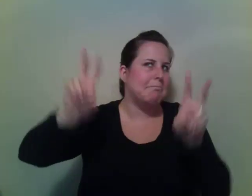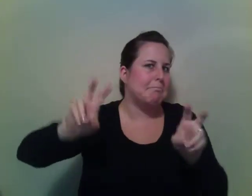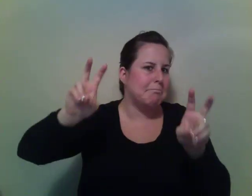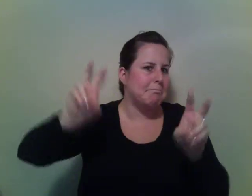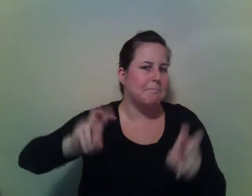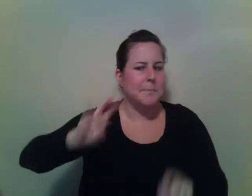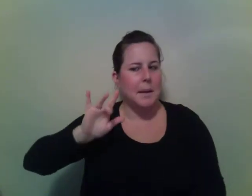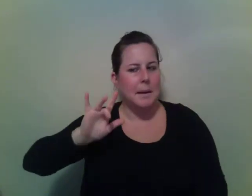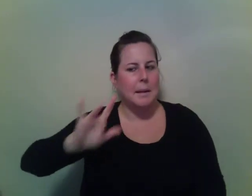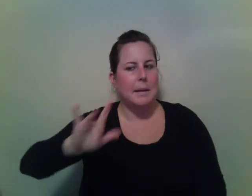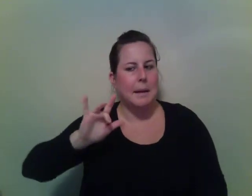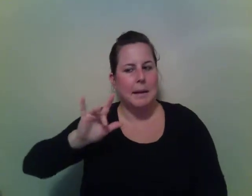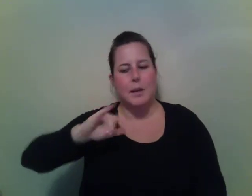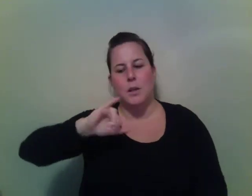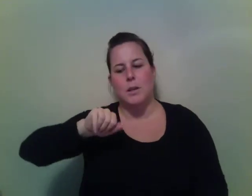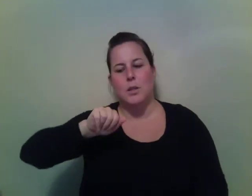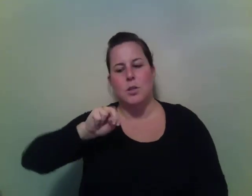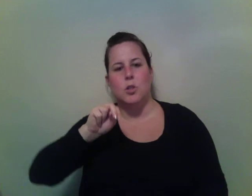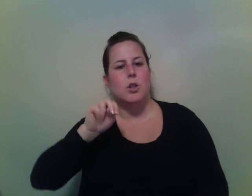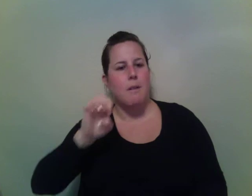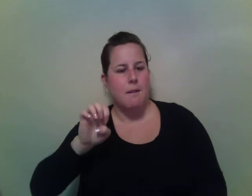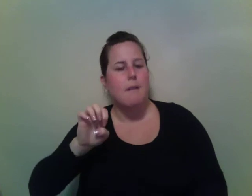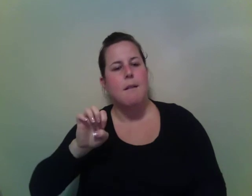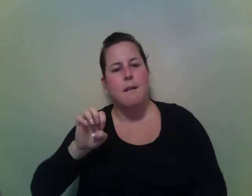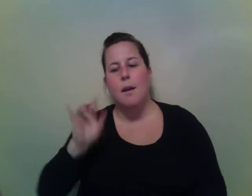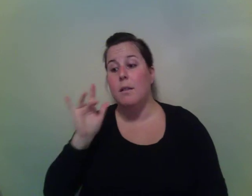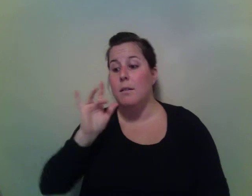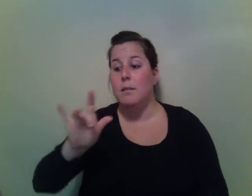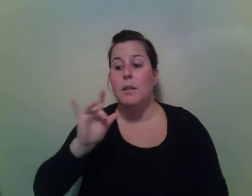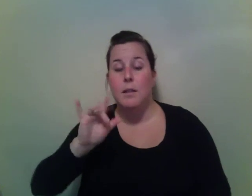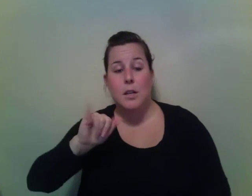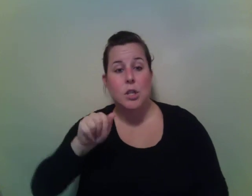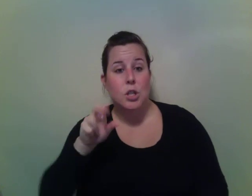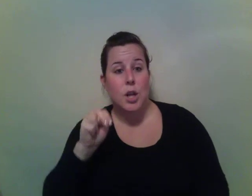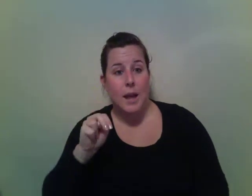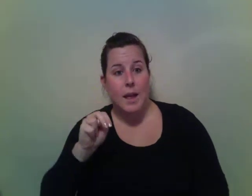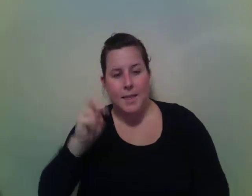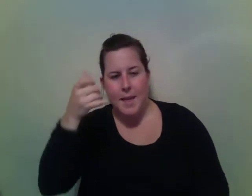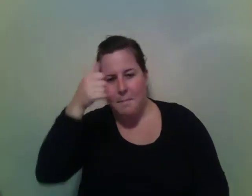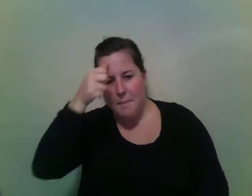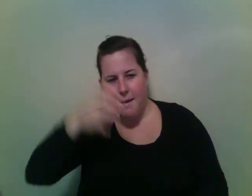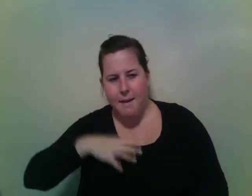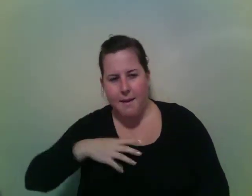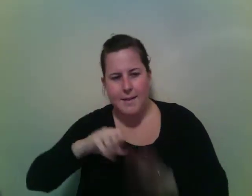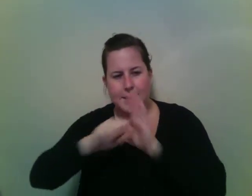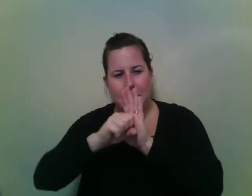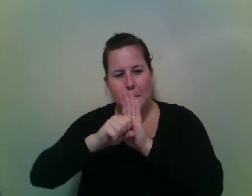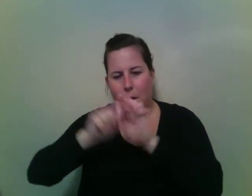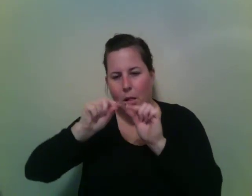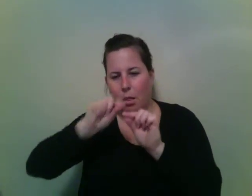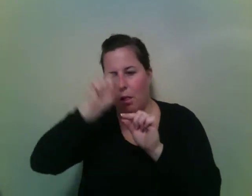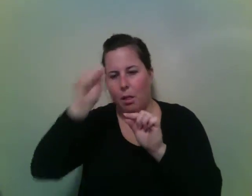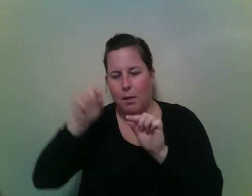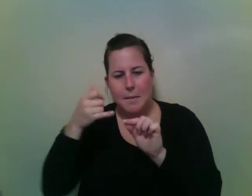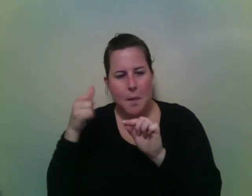clicking on Jane. And when I click on Jane's little yellow man, a box pops up. And I have cropped this box because it gives a